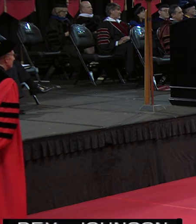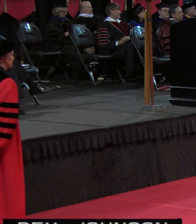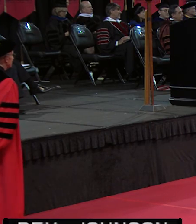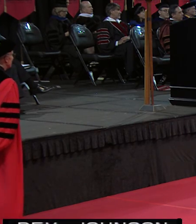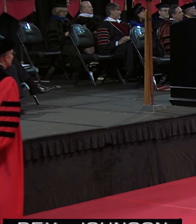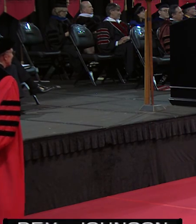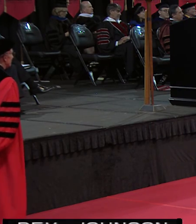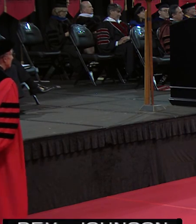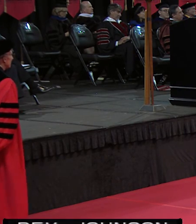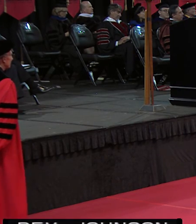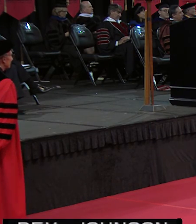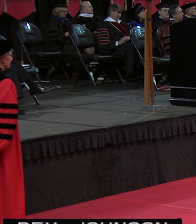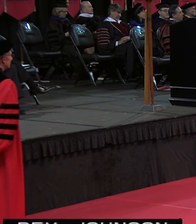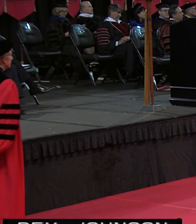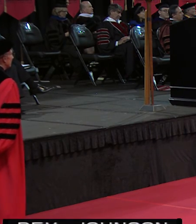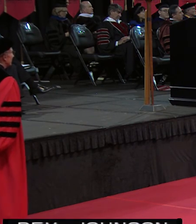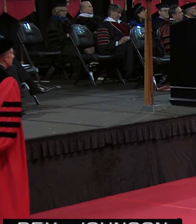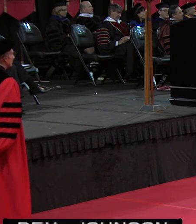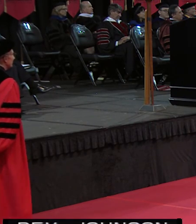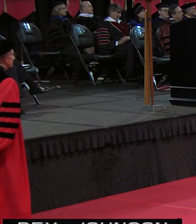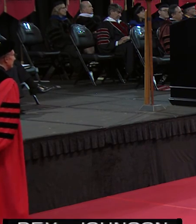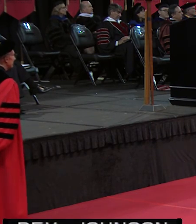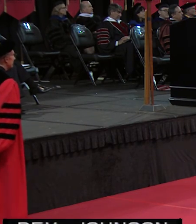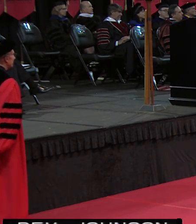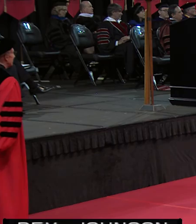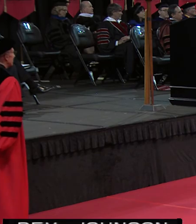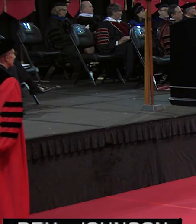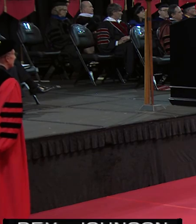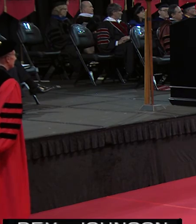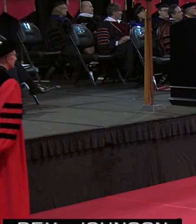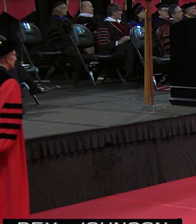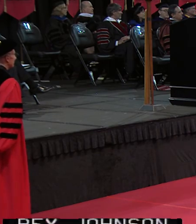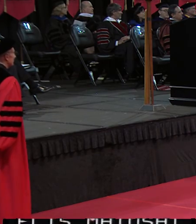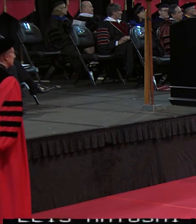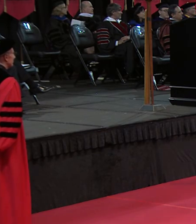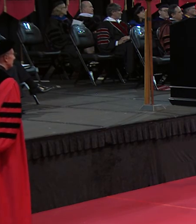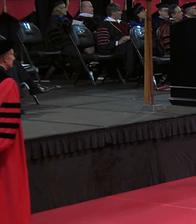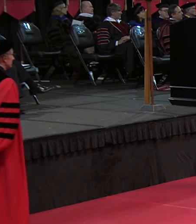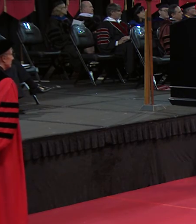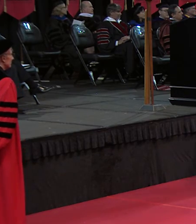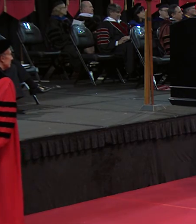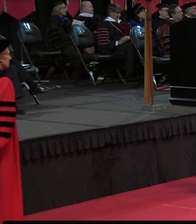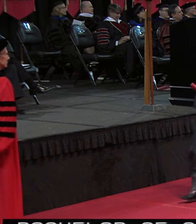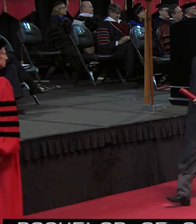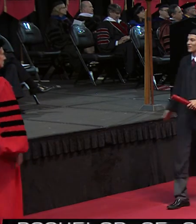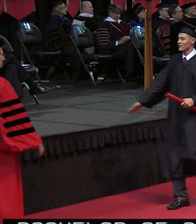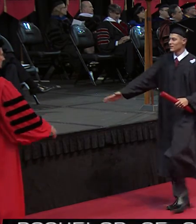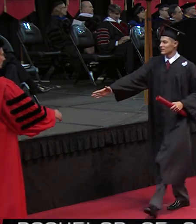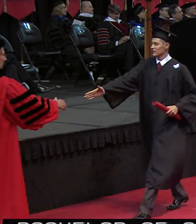For the Bachelor of Arts in Psychology and English,